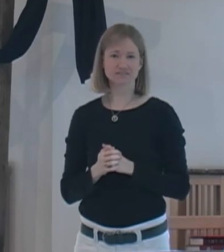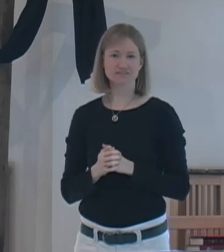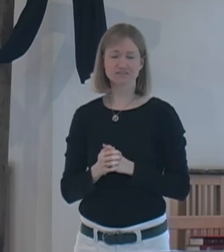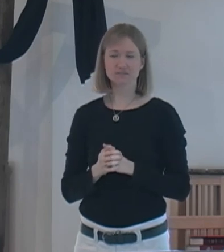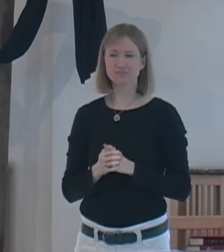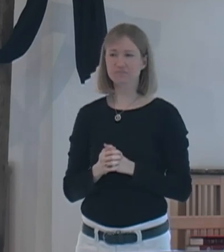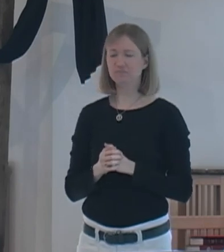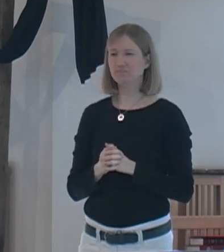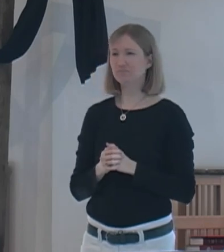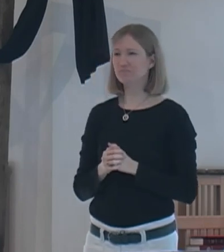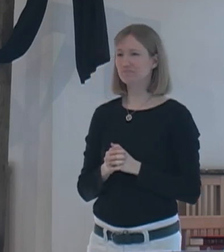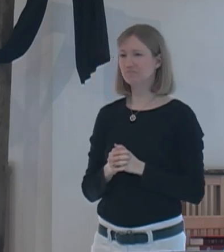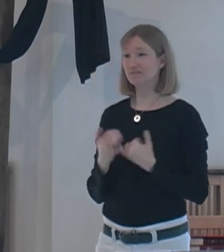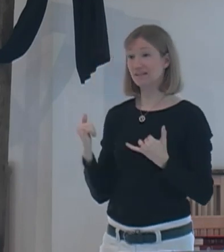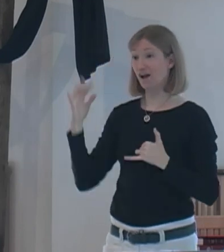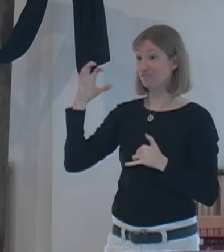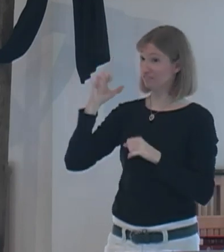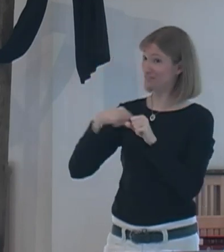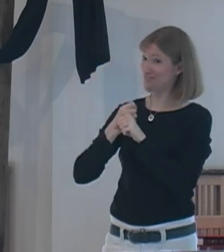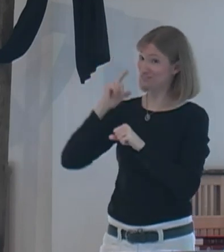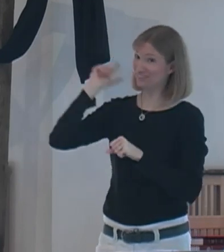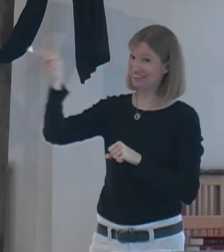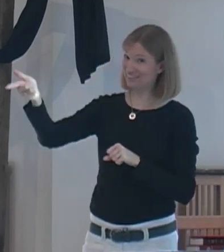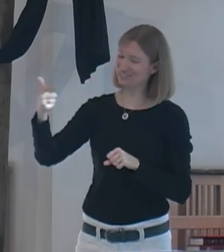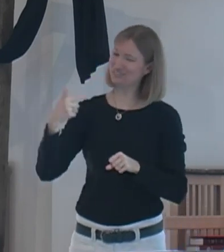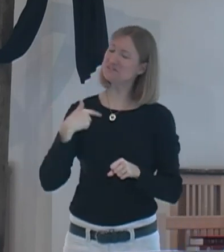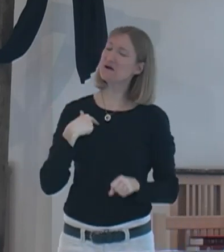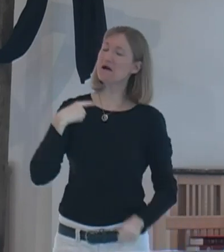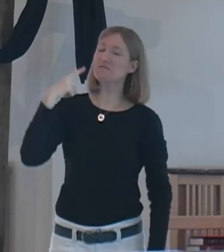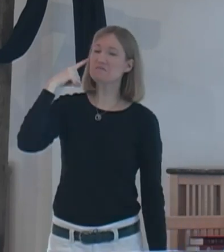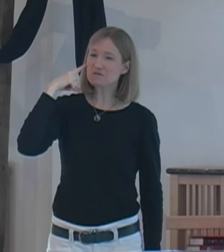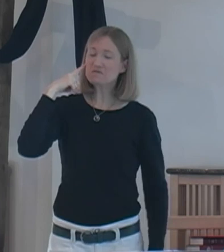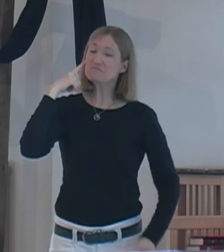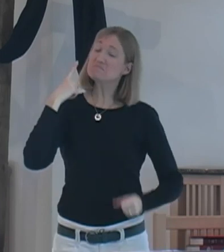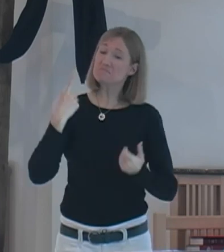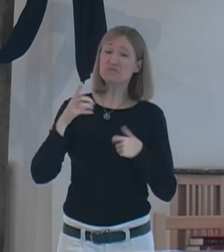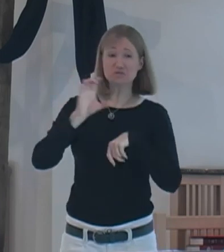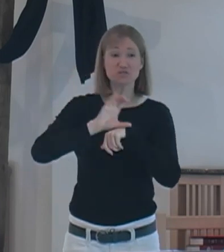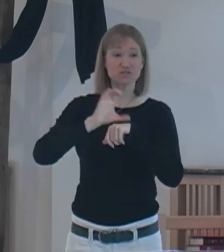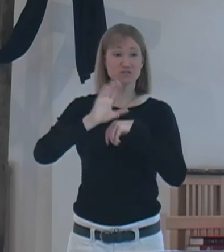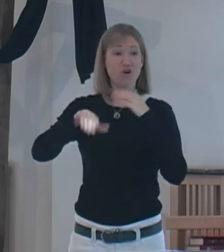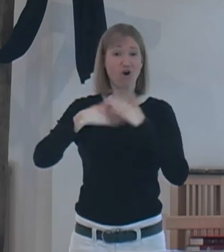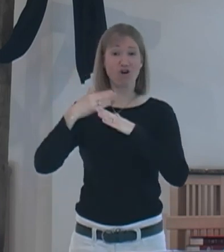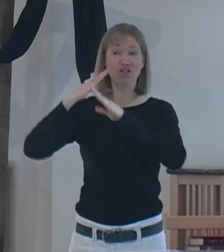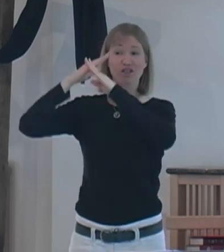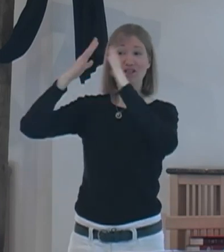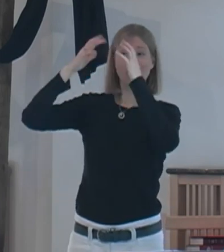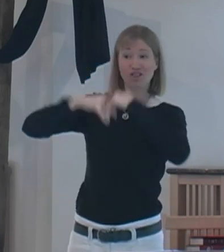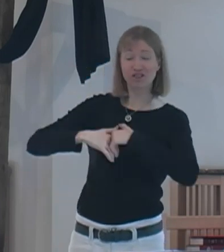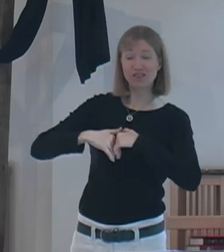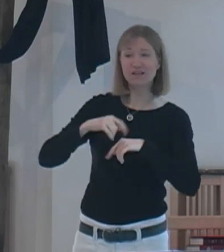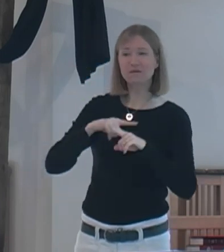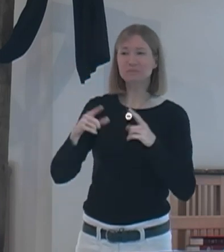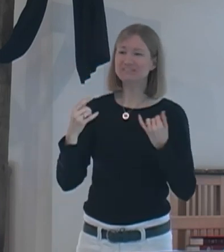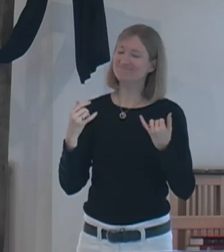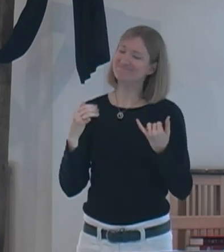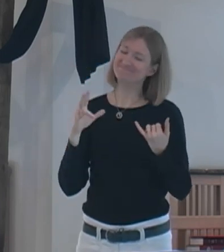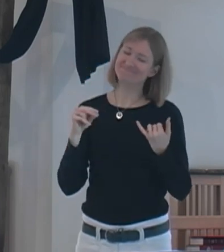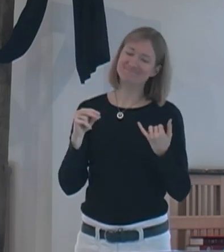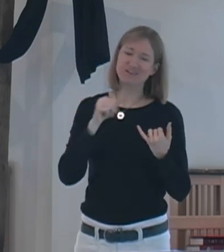Well, it's 500 years later, and I'd like to say that the church has removed all barriers, but they still exist in